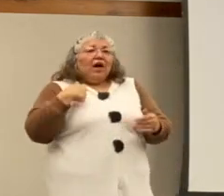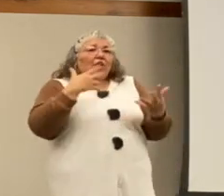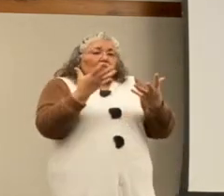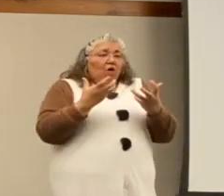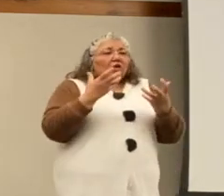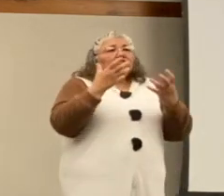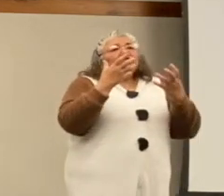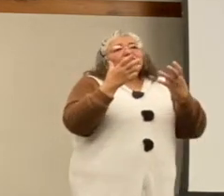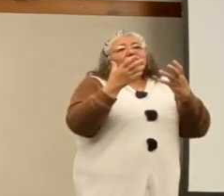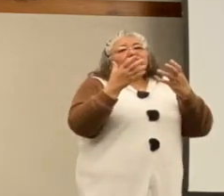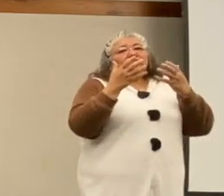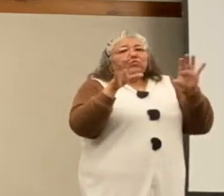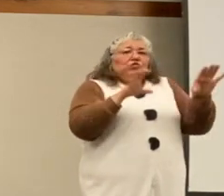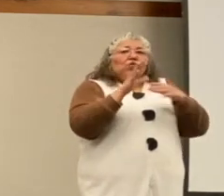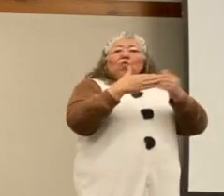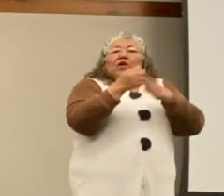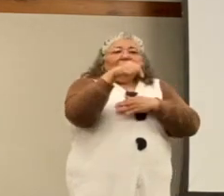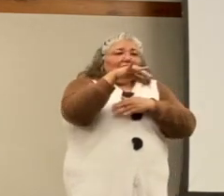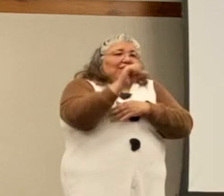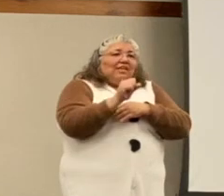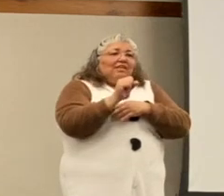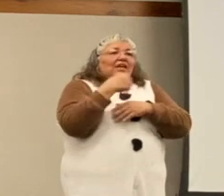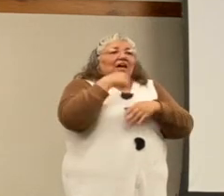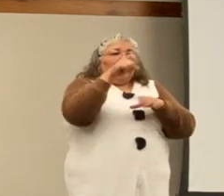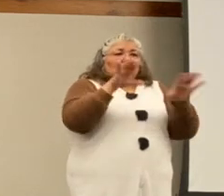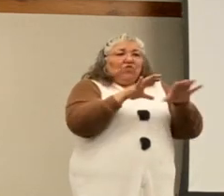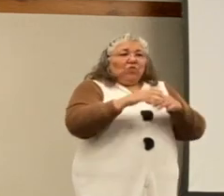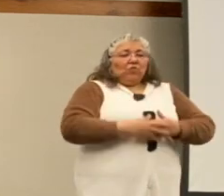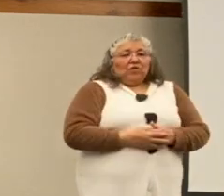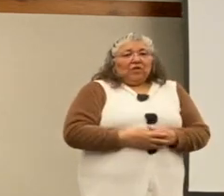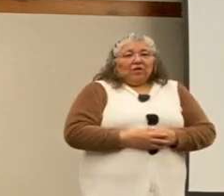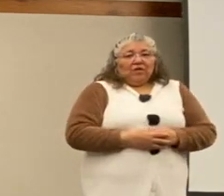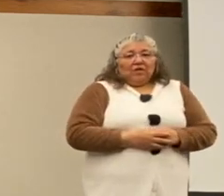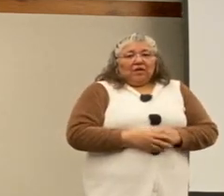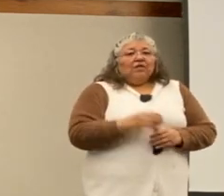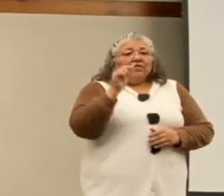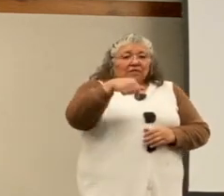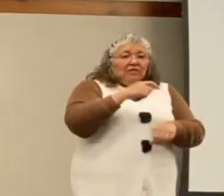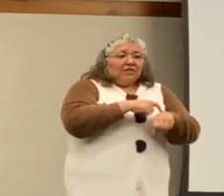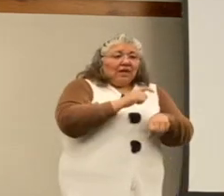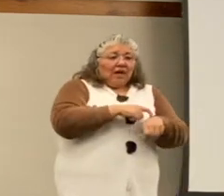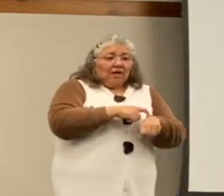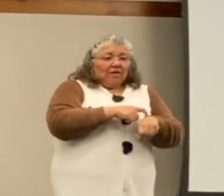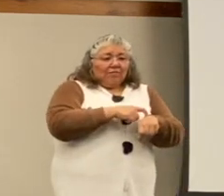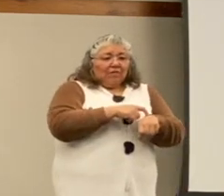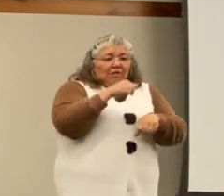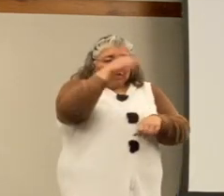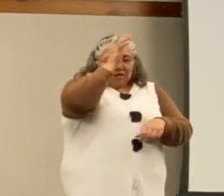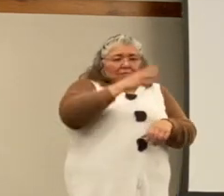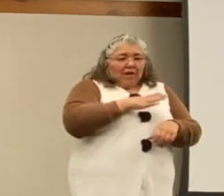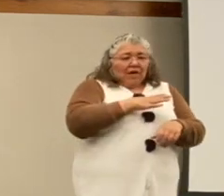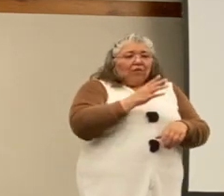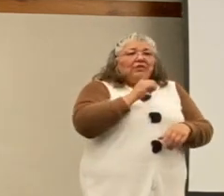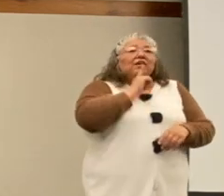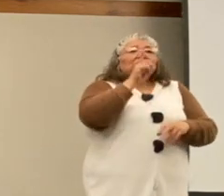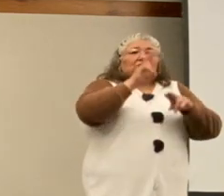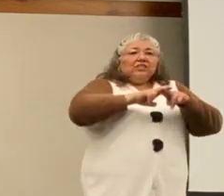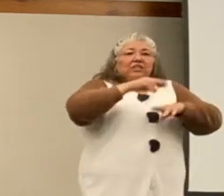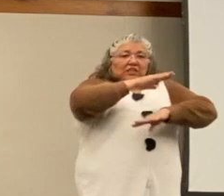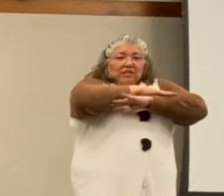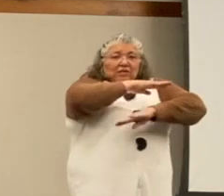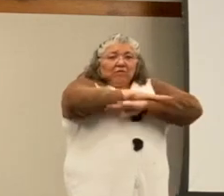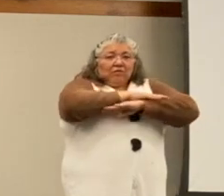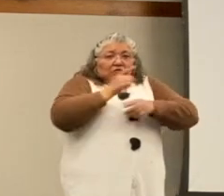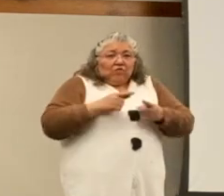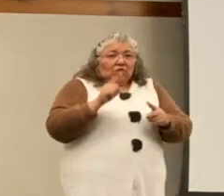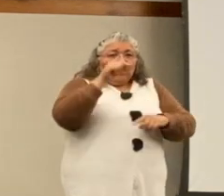just want to do whatever it is that I need to do. There was this time where this man was actually sitting at one of the